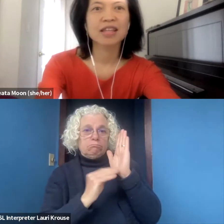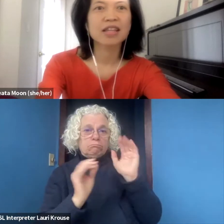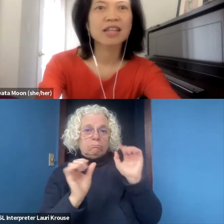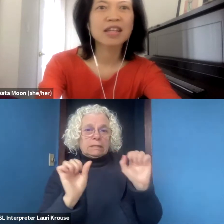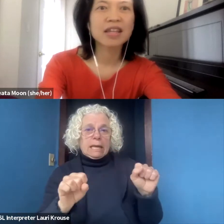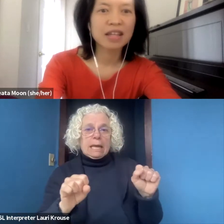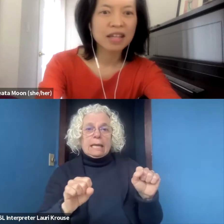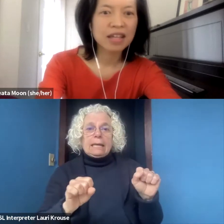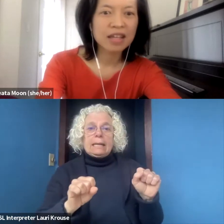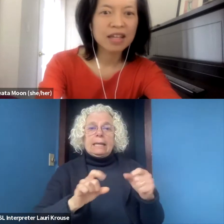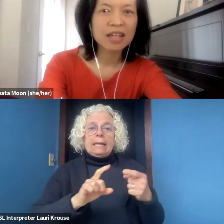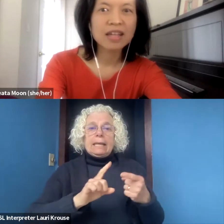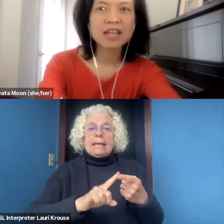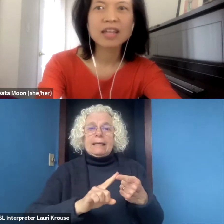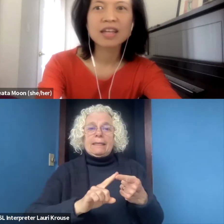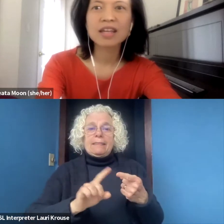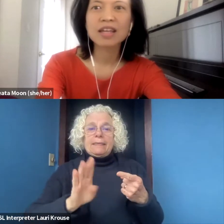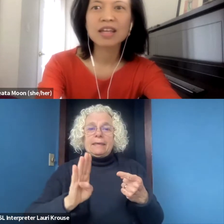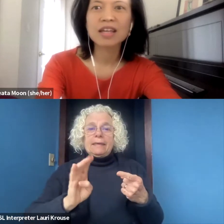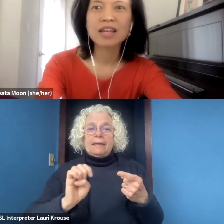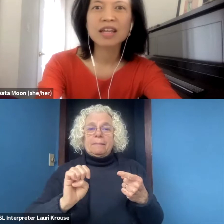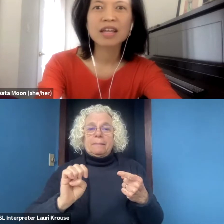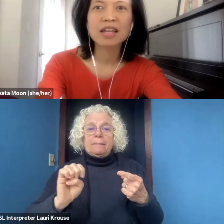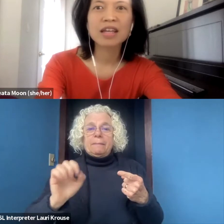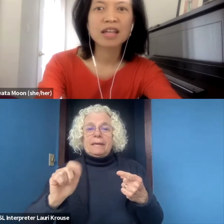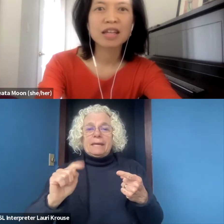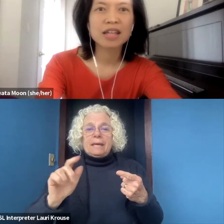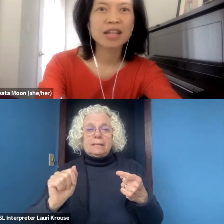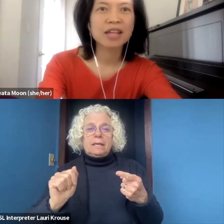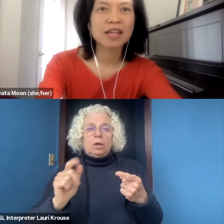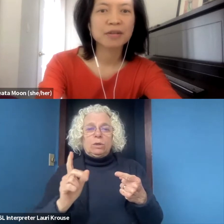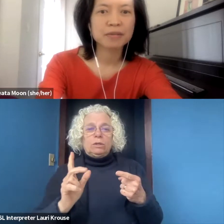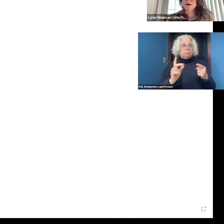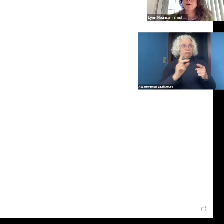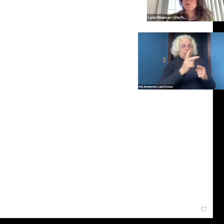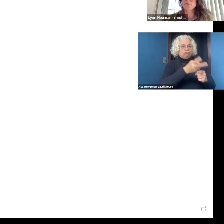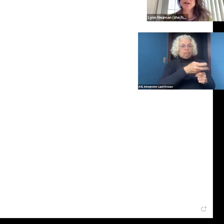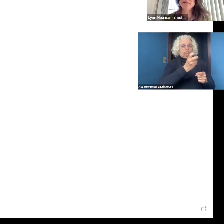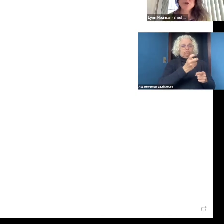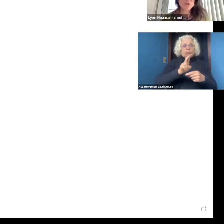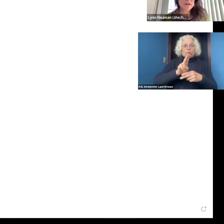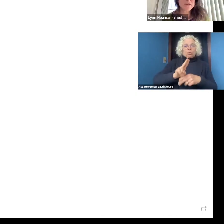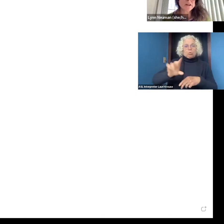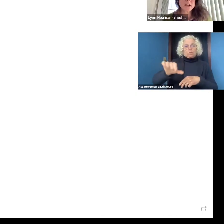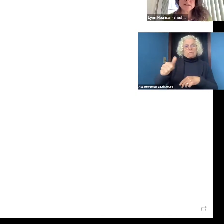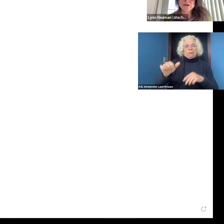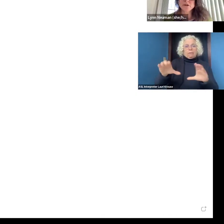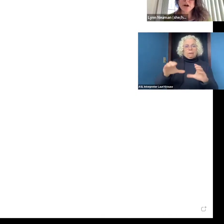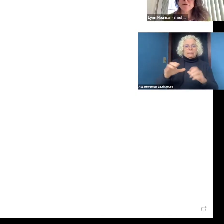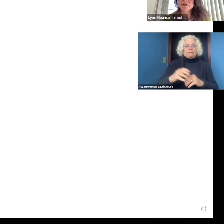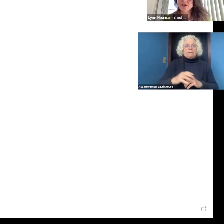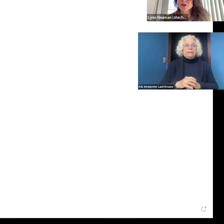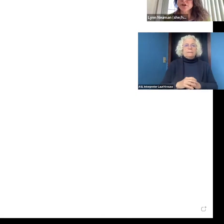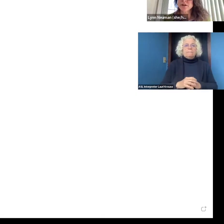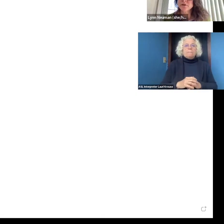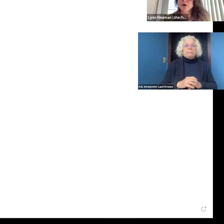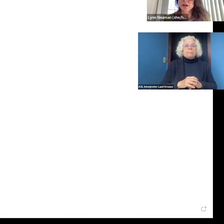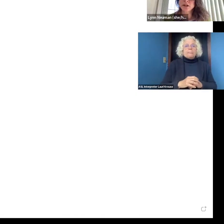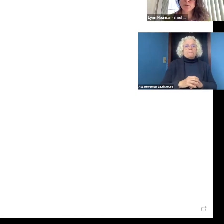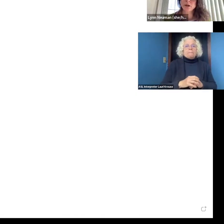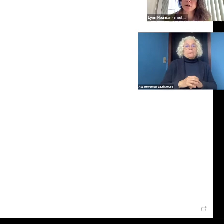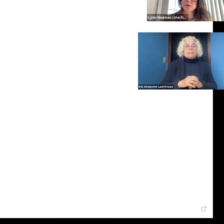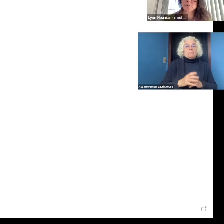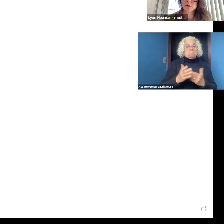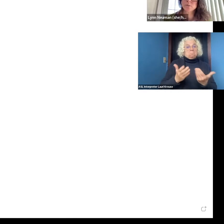those thoughts for a later activity. So what we left you with, and your conversation could have